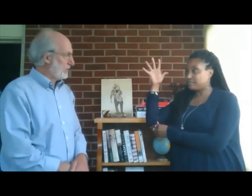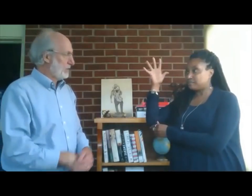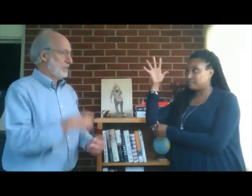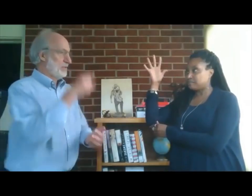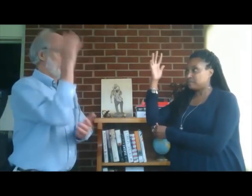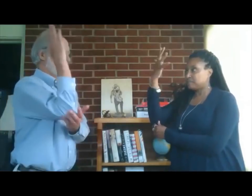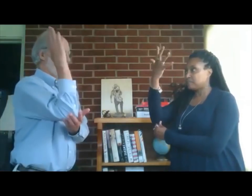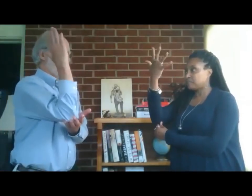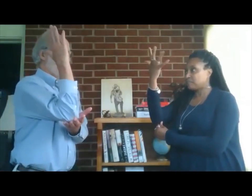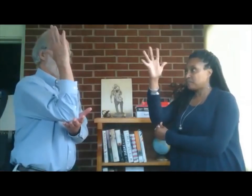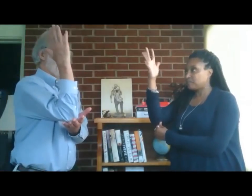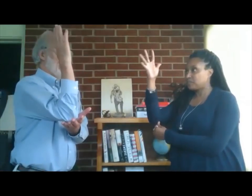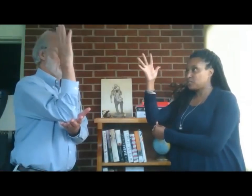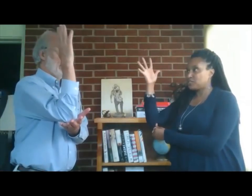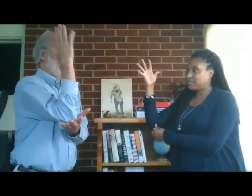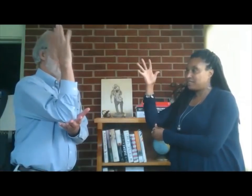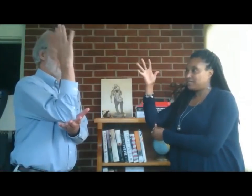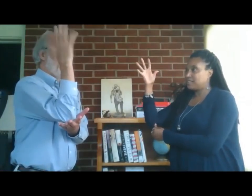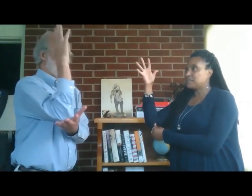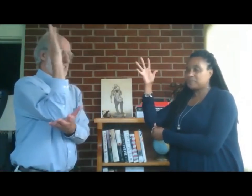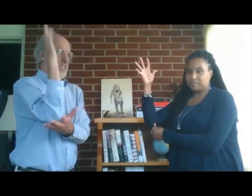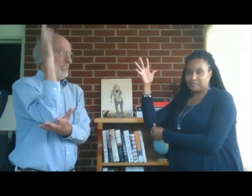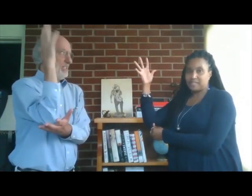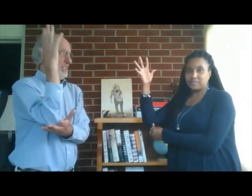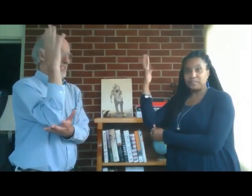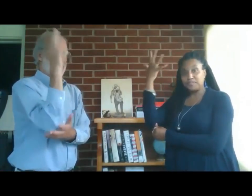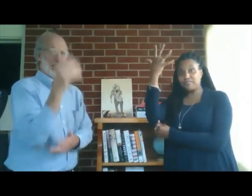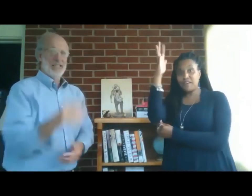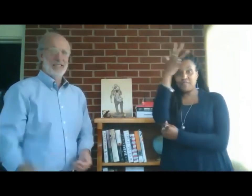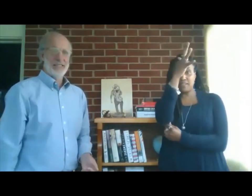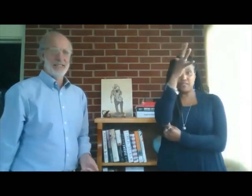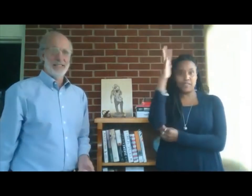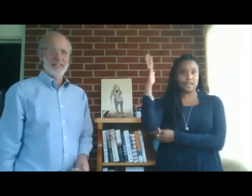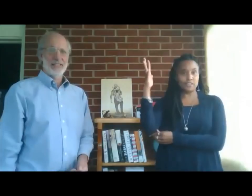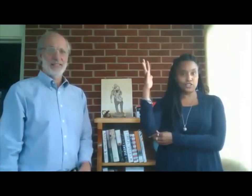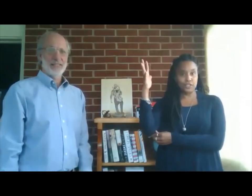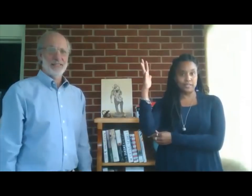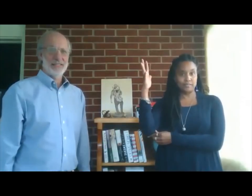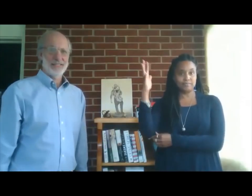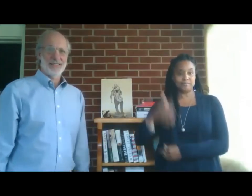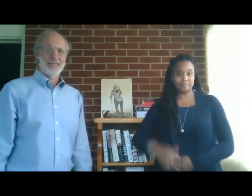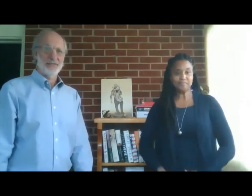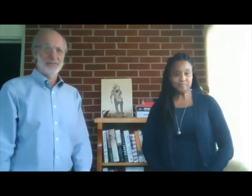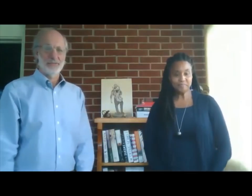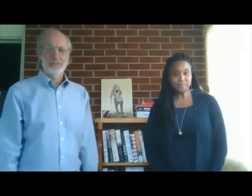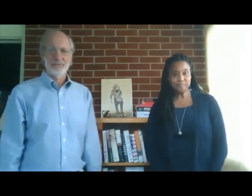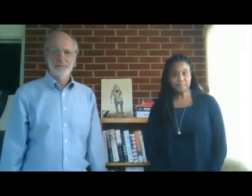Tree. Tree. Tree. Tree. Yes, we use a 5-hand for that. Tree.